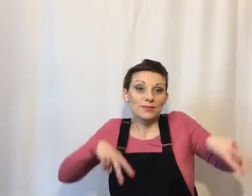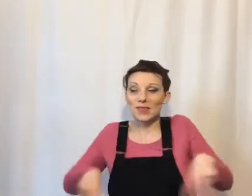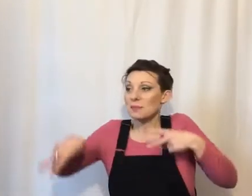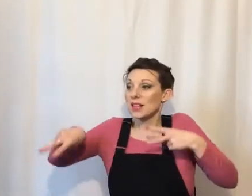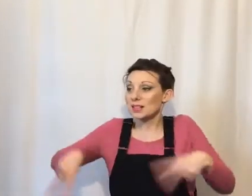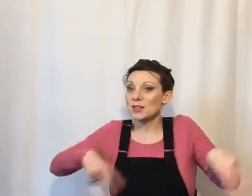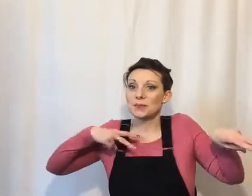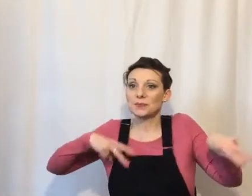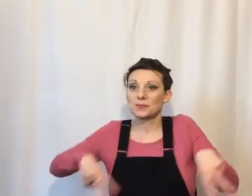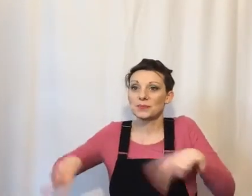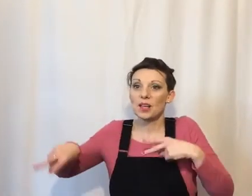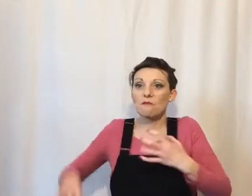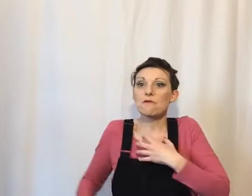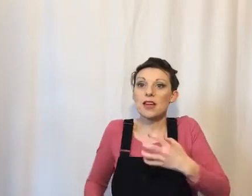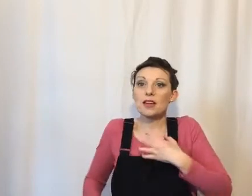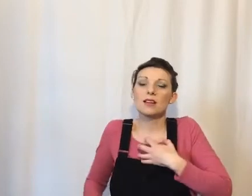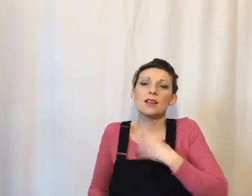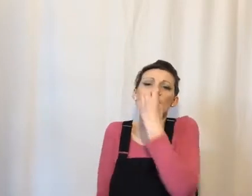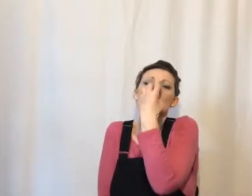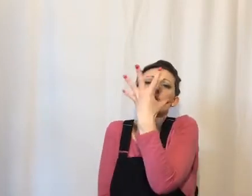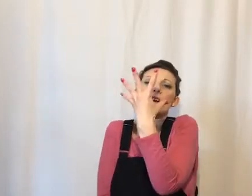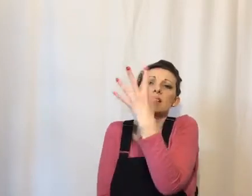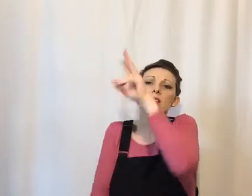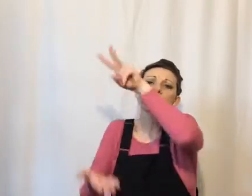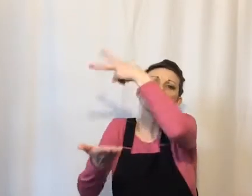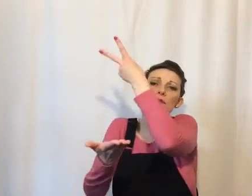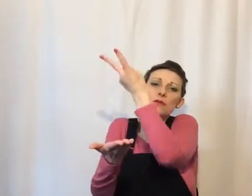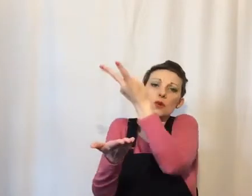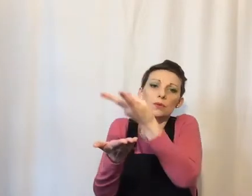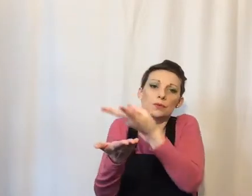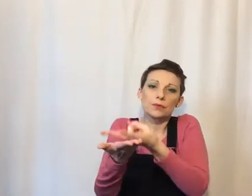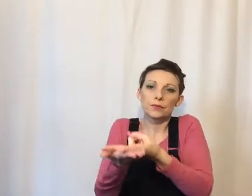Yep, that's done. Fear, grace, fall.